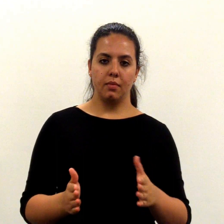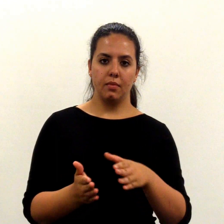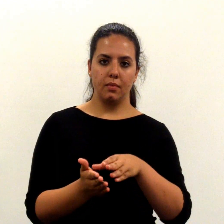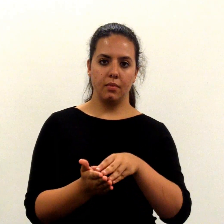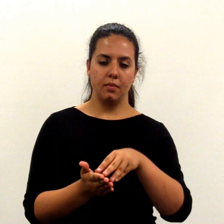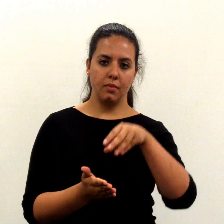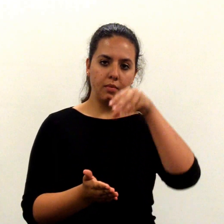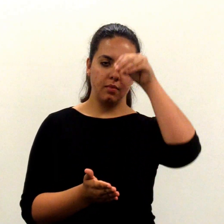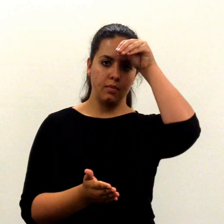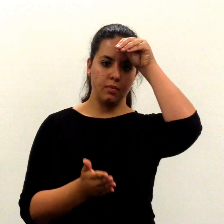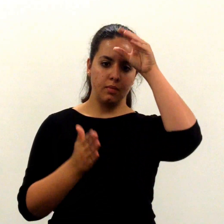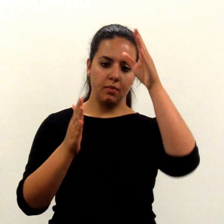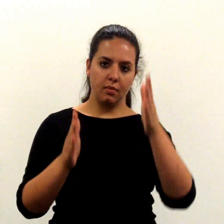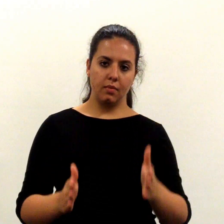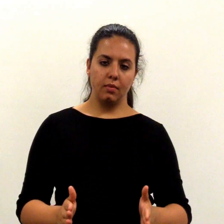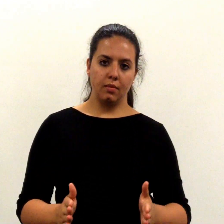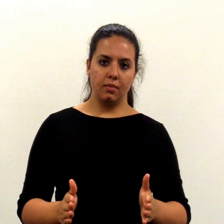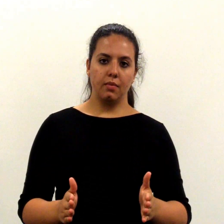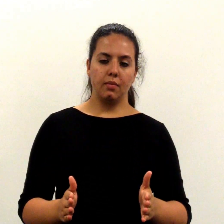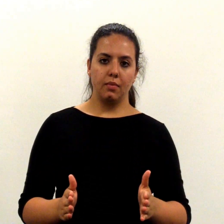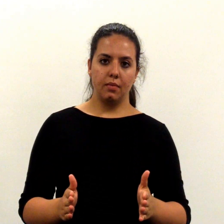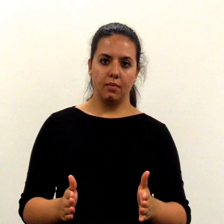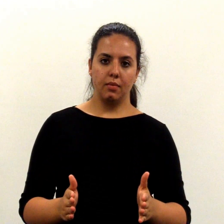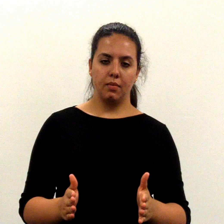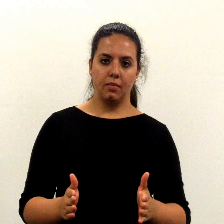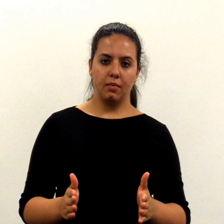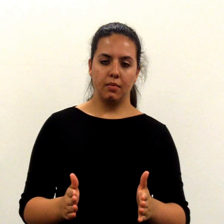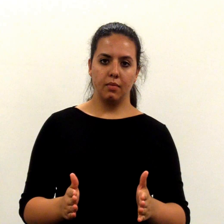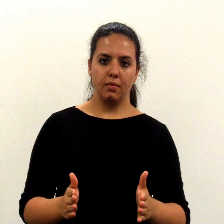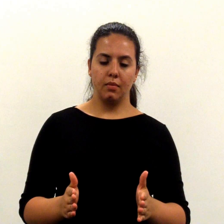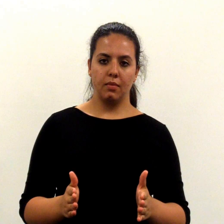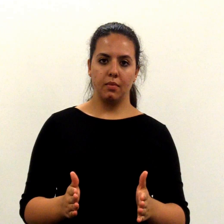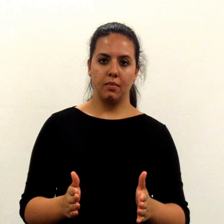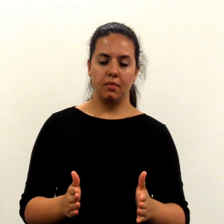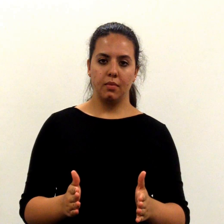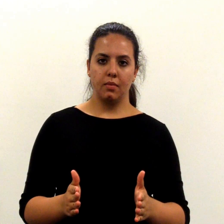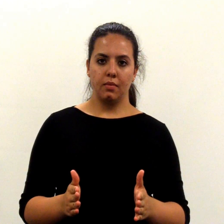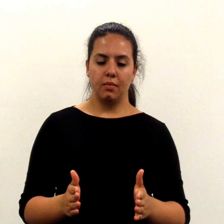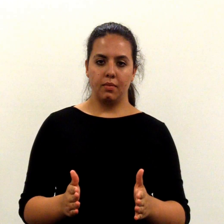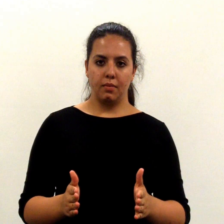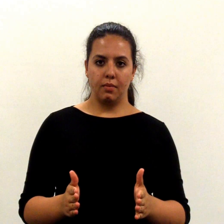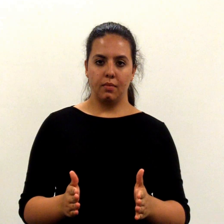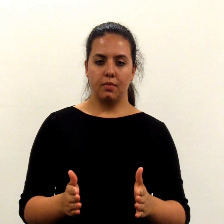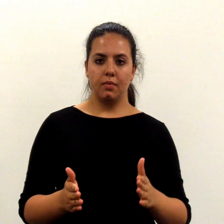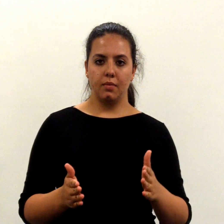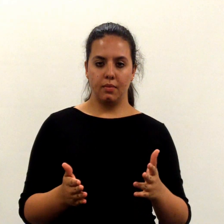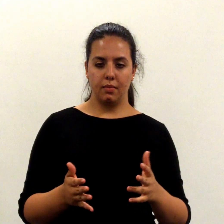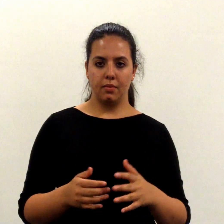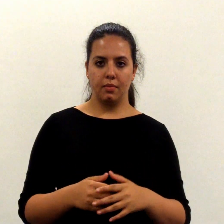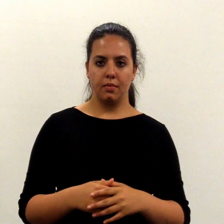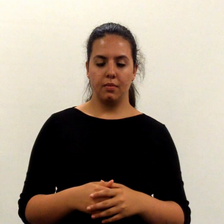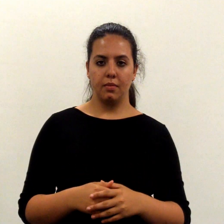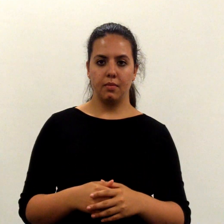because student was the learner. And so it was the person that studied. And so they're